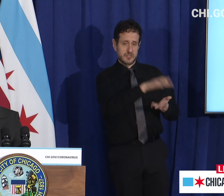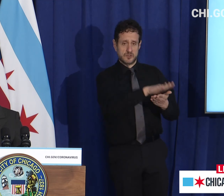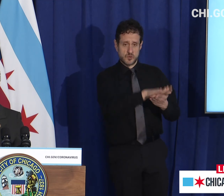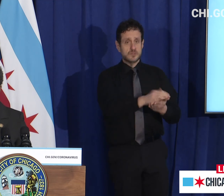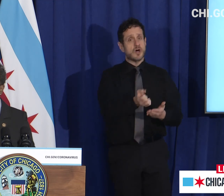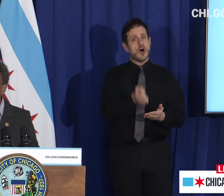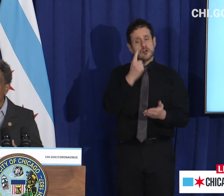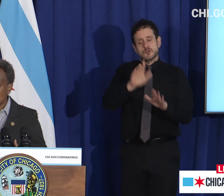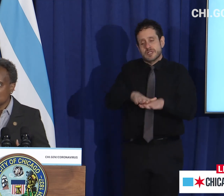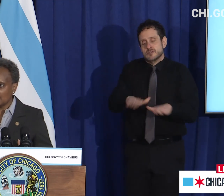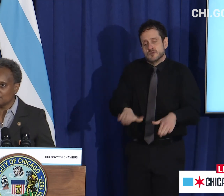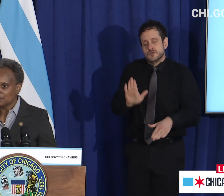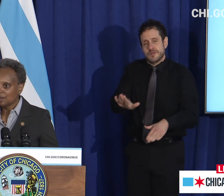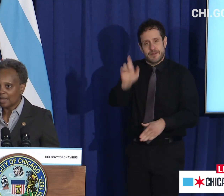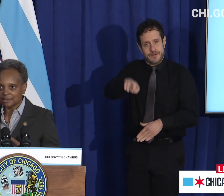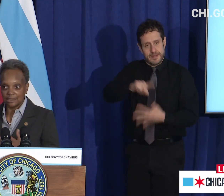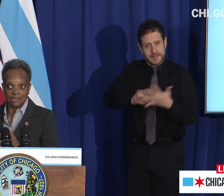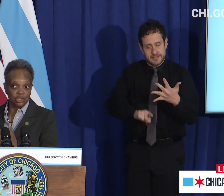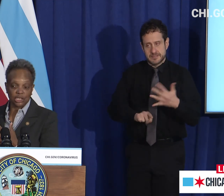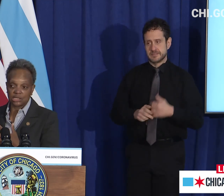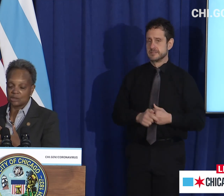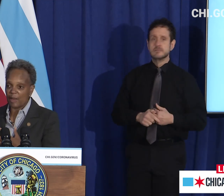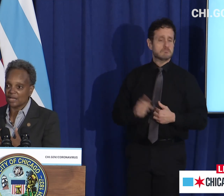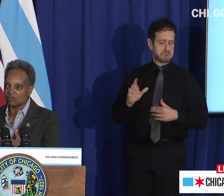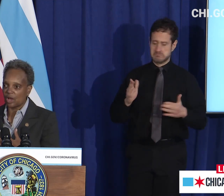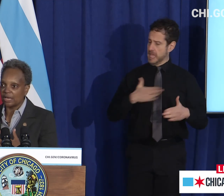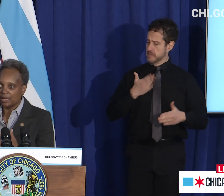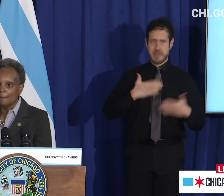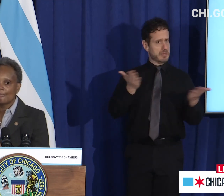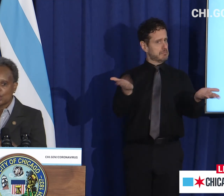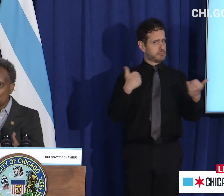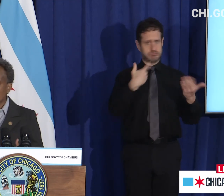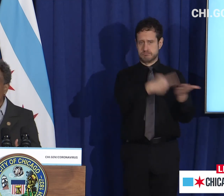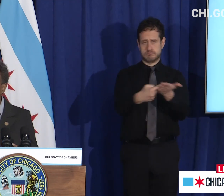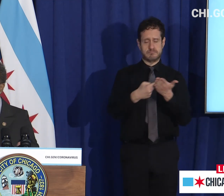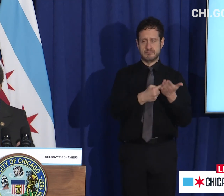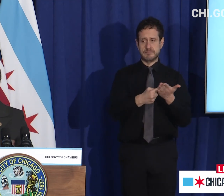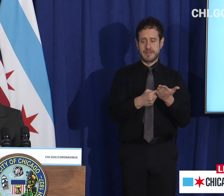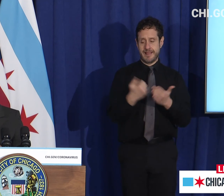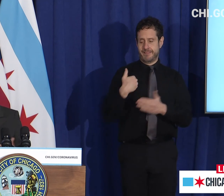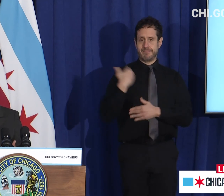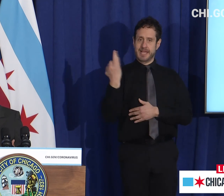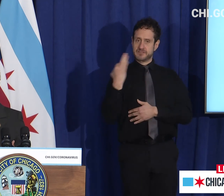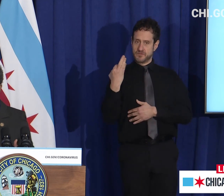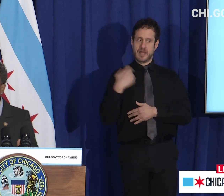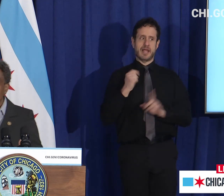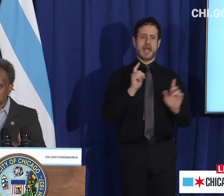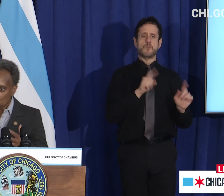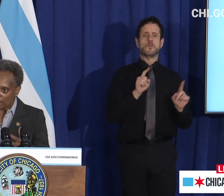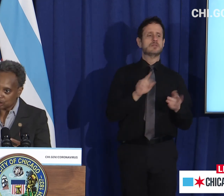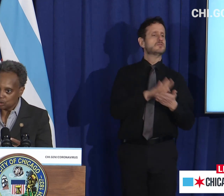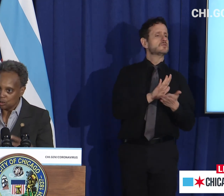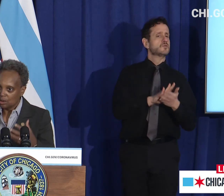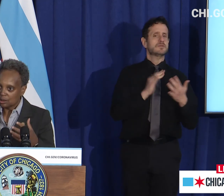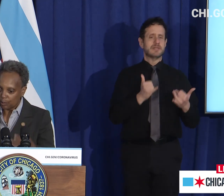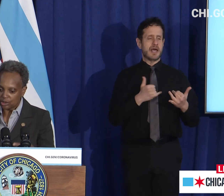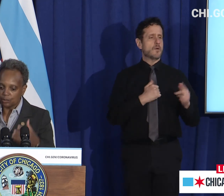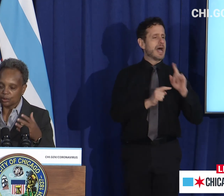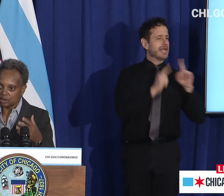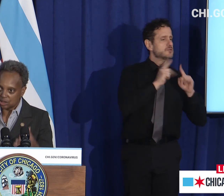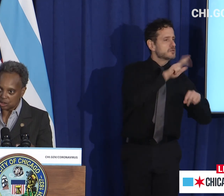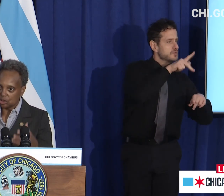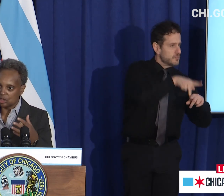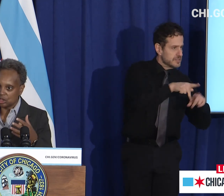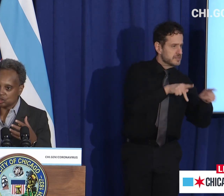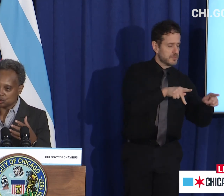children. I spend time, as I did just this past Friday, going into schools now to talk to the